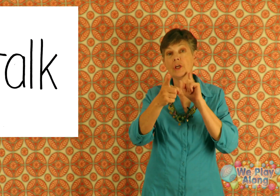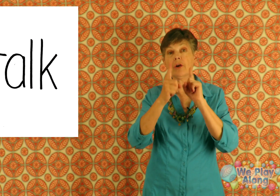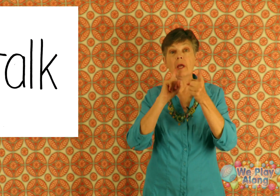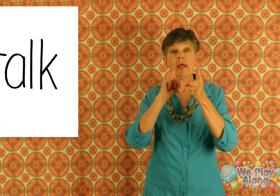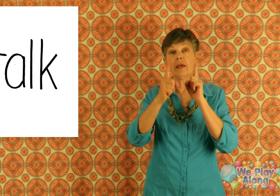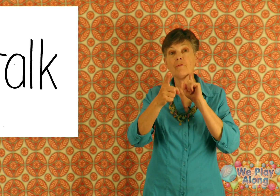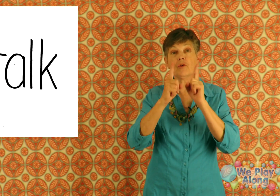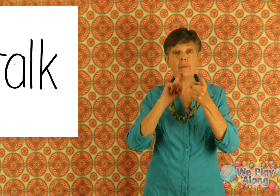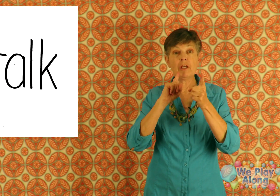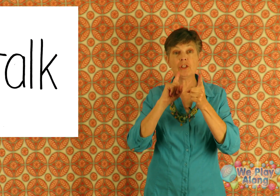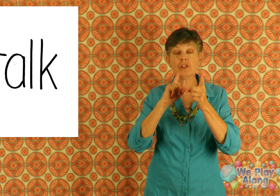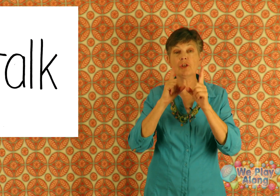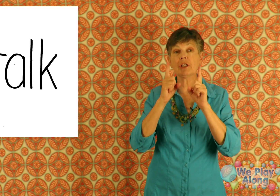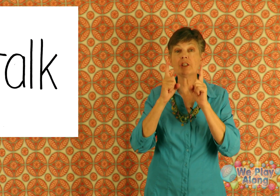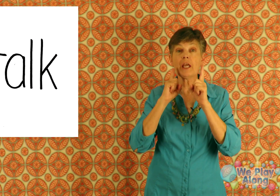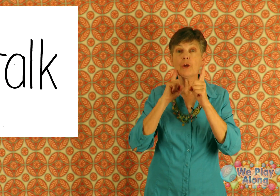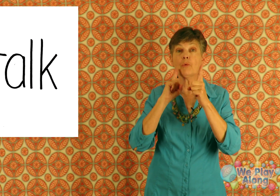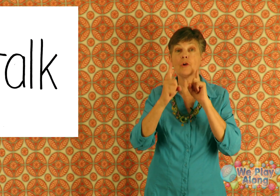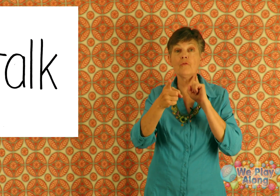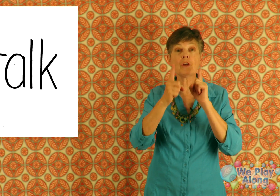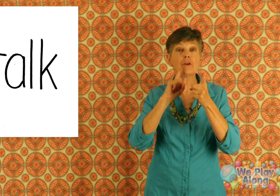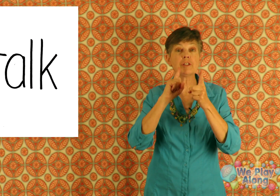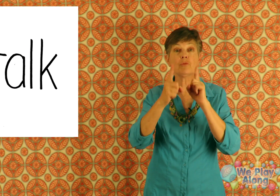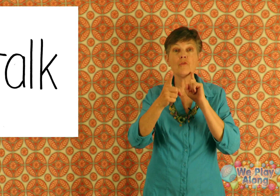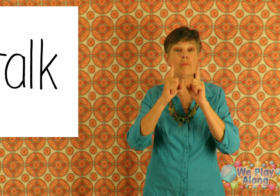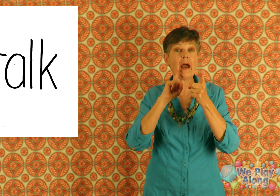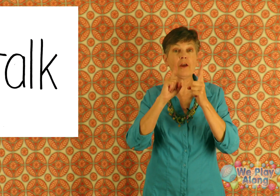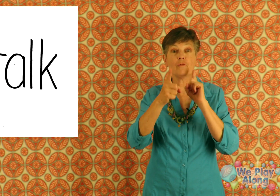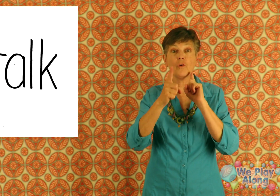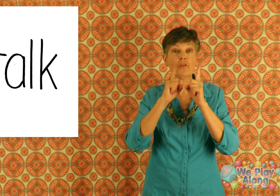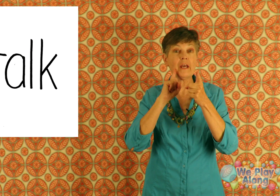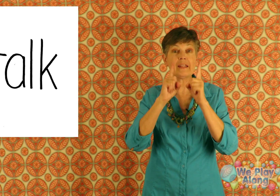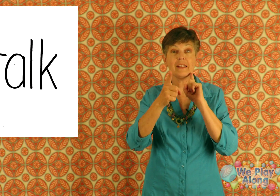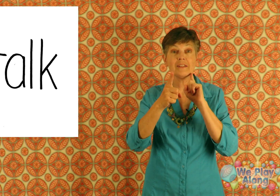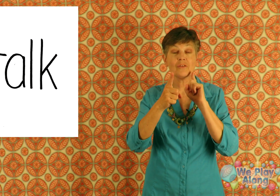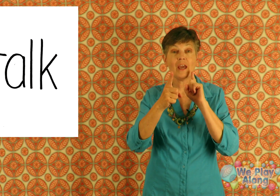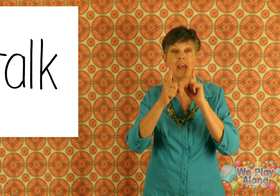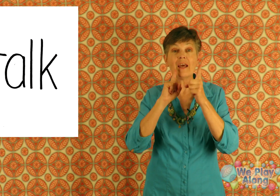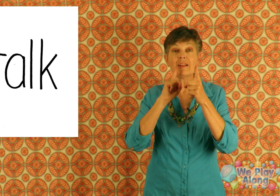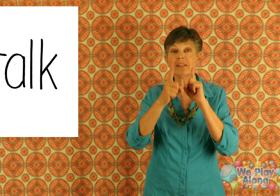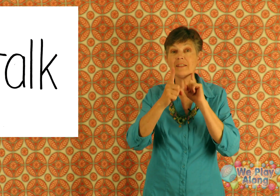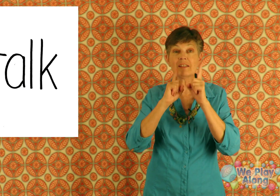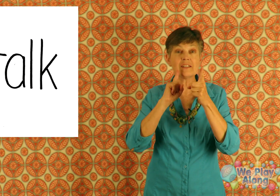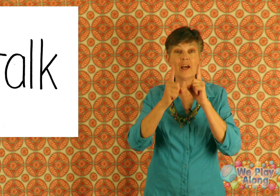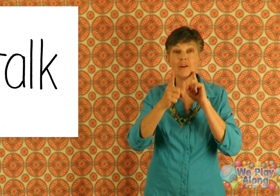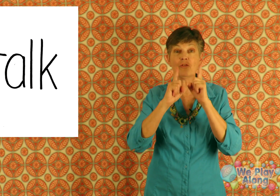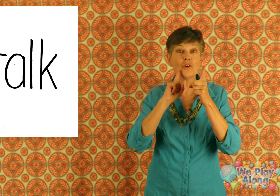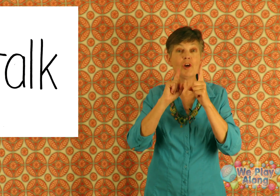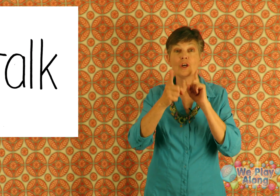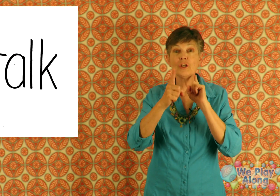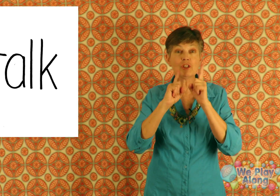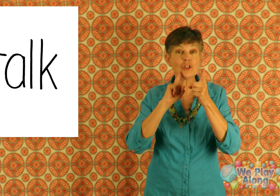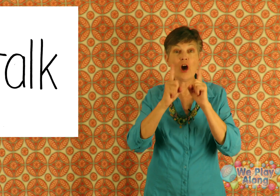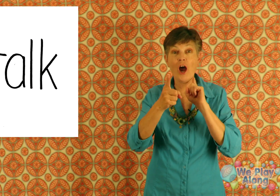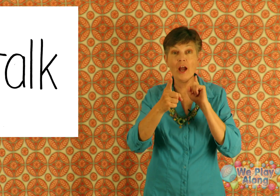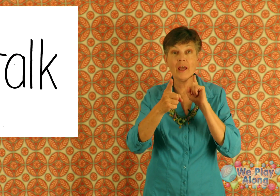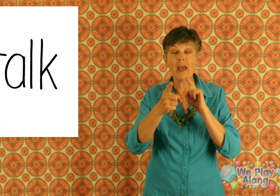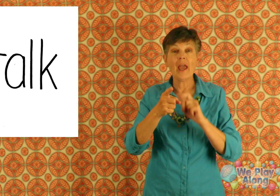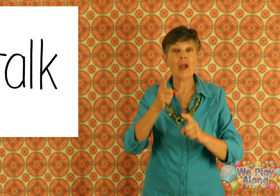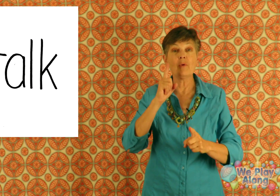share information. So you just here, point your fingers and move them back and forth like this, okay? This is a sign for talk. And we